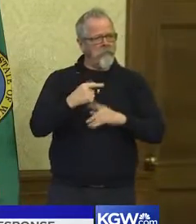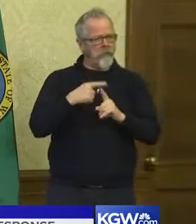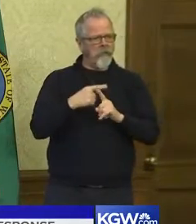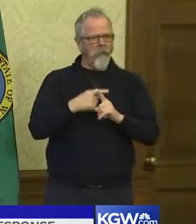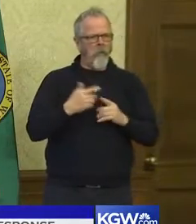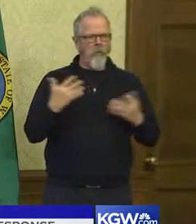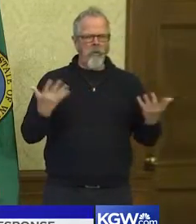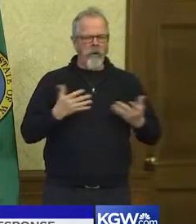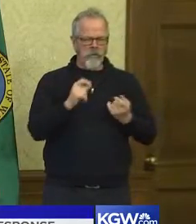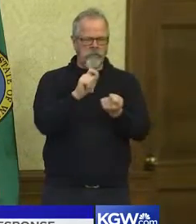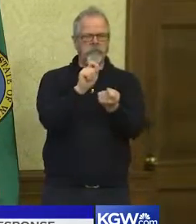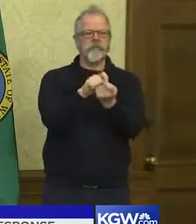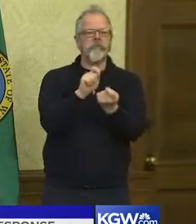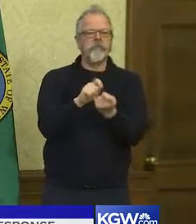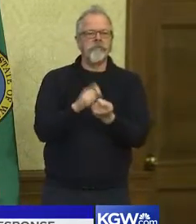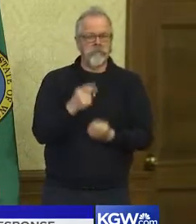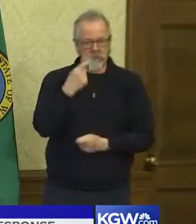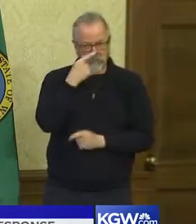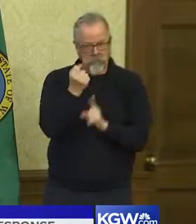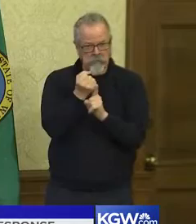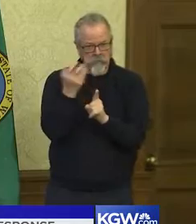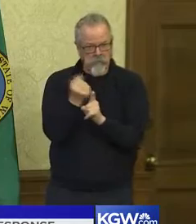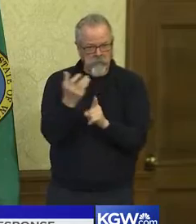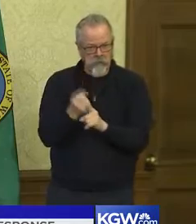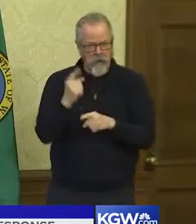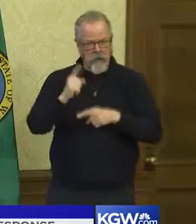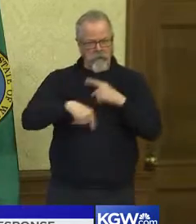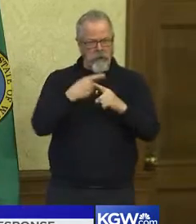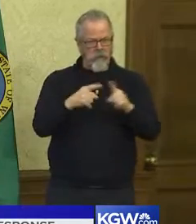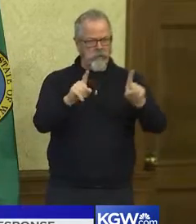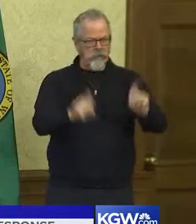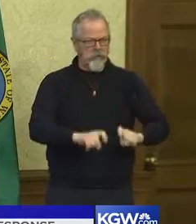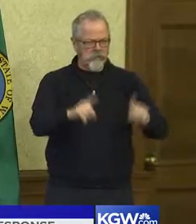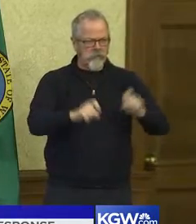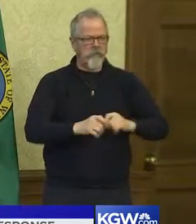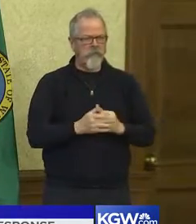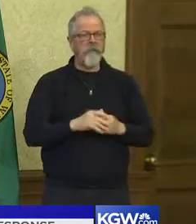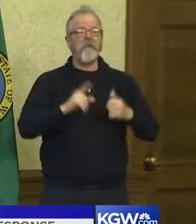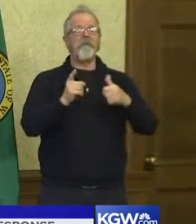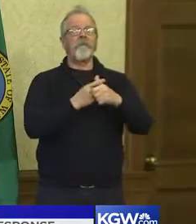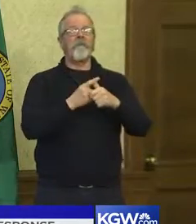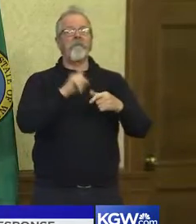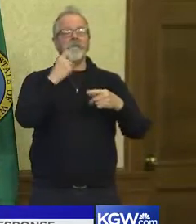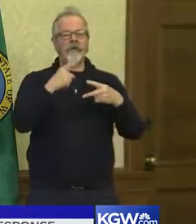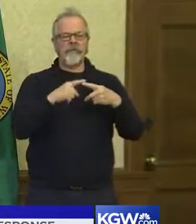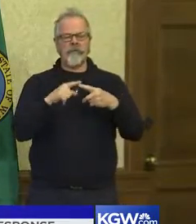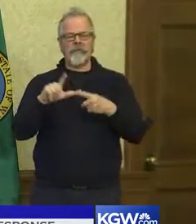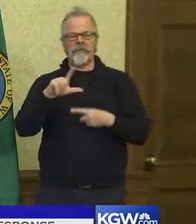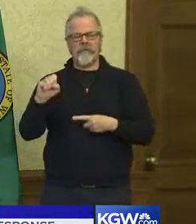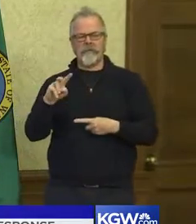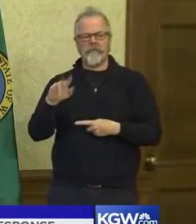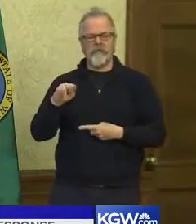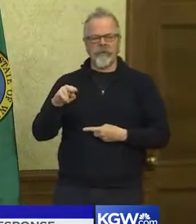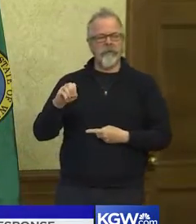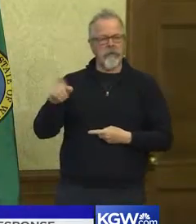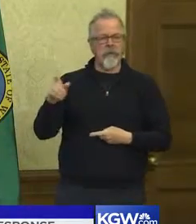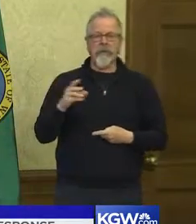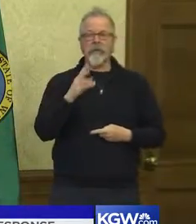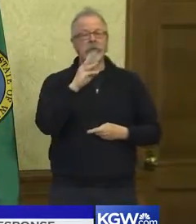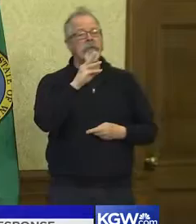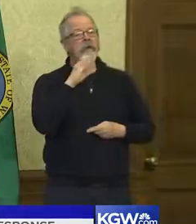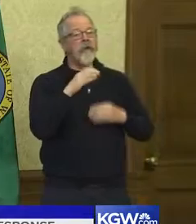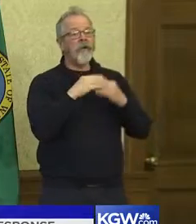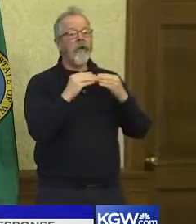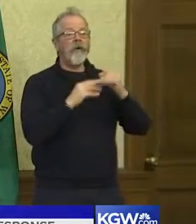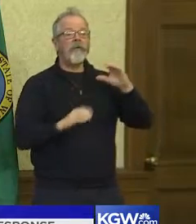date? So Rachel, thank you so much for the question about when people will start to see the $600 additional weekly benefit.